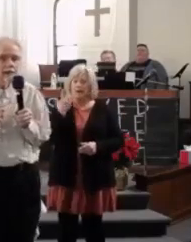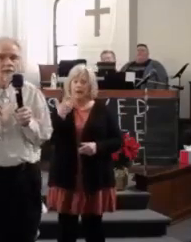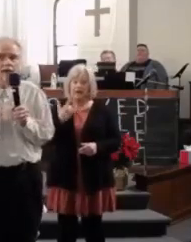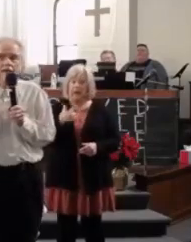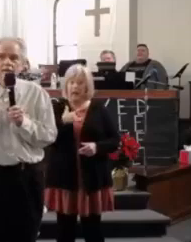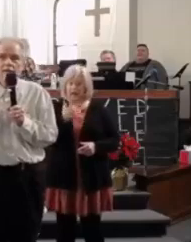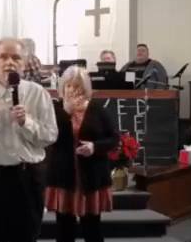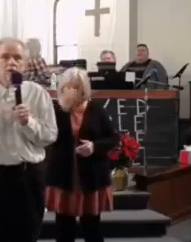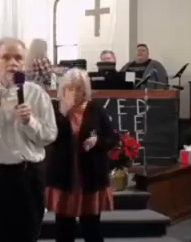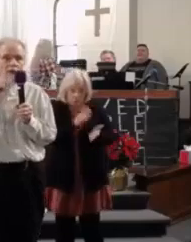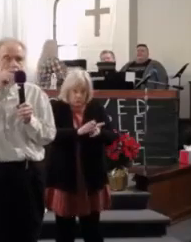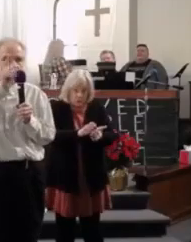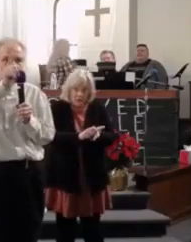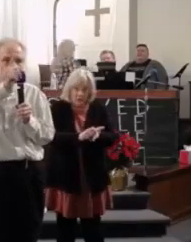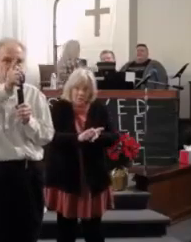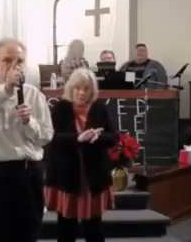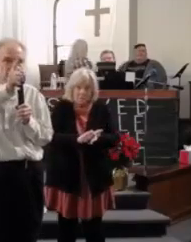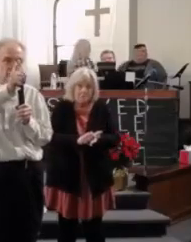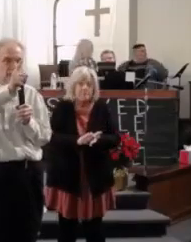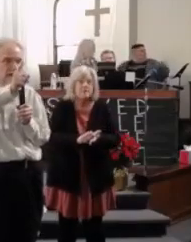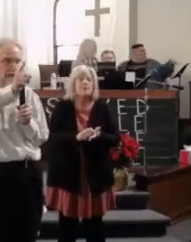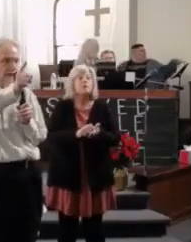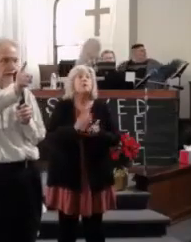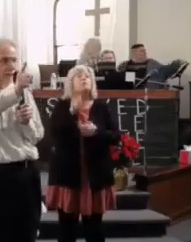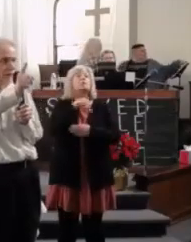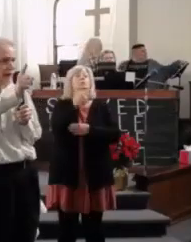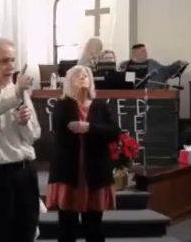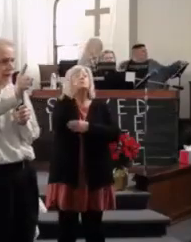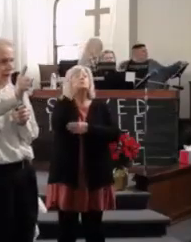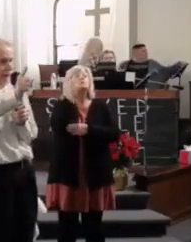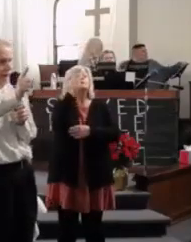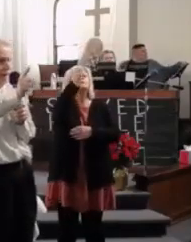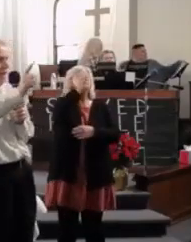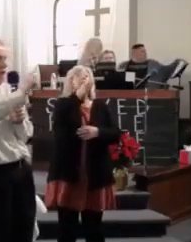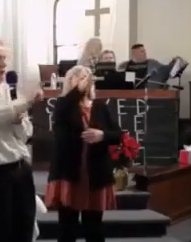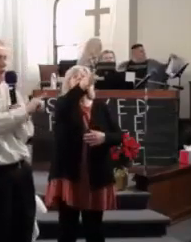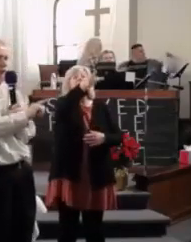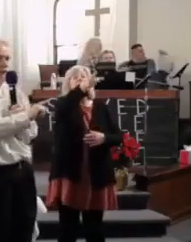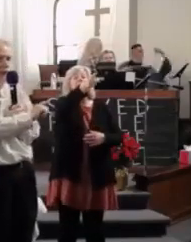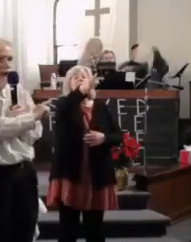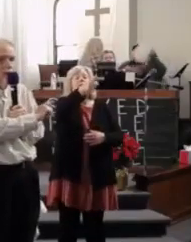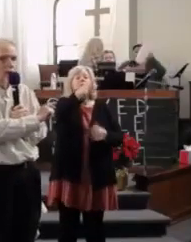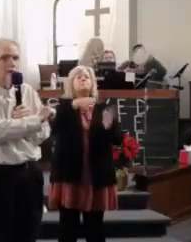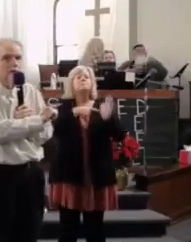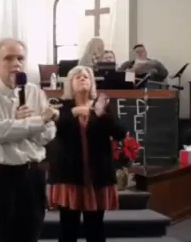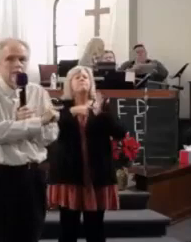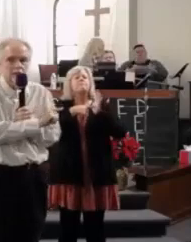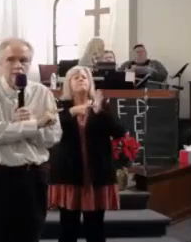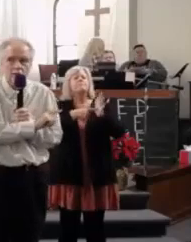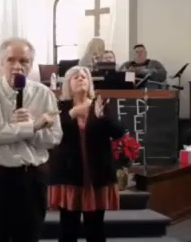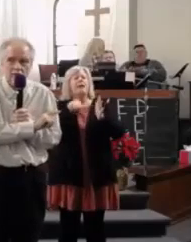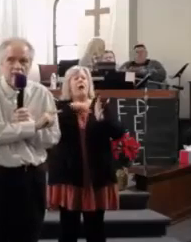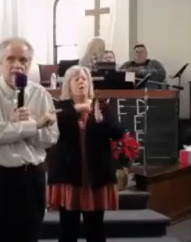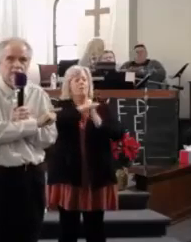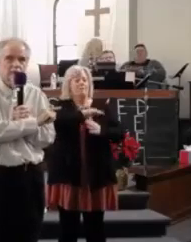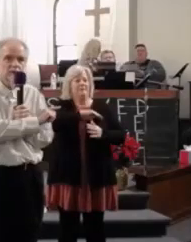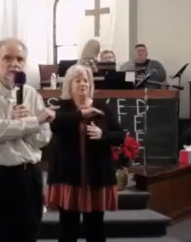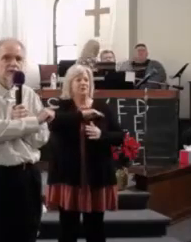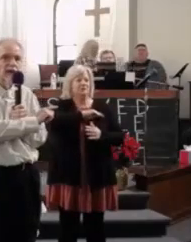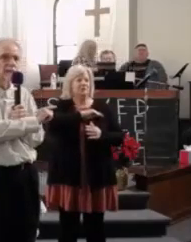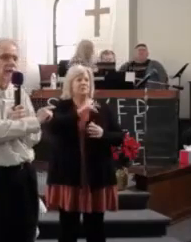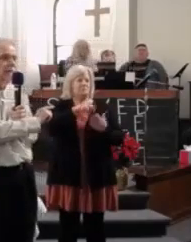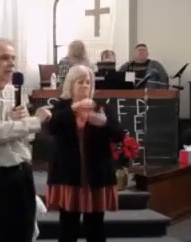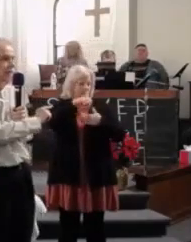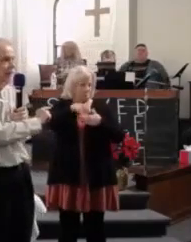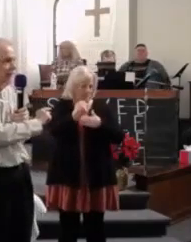And I forgot to tell you about the little Christmas tree that is on the table back there. That represents our mission project for Christmas